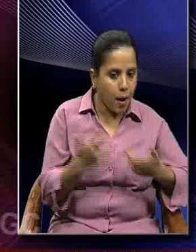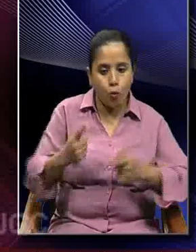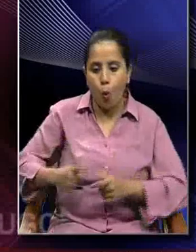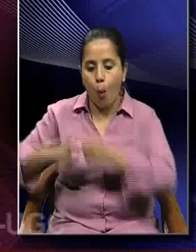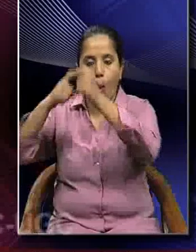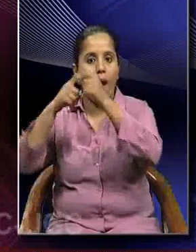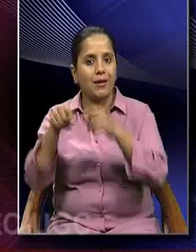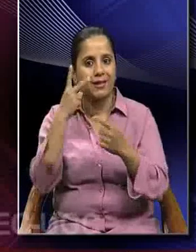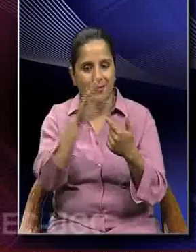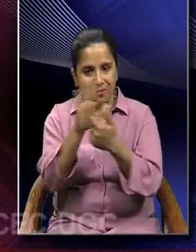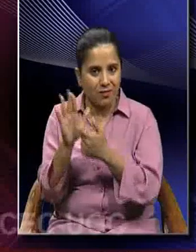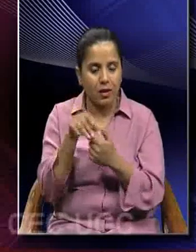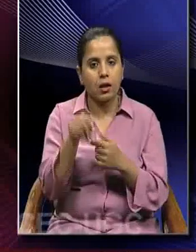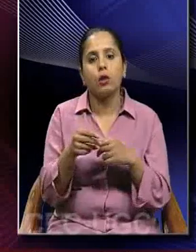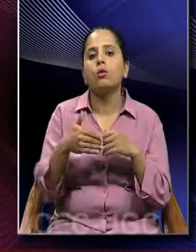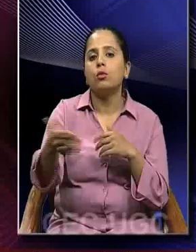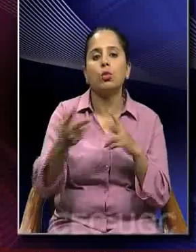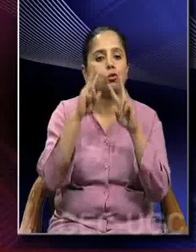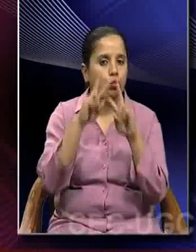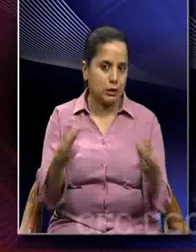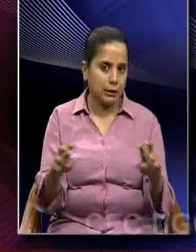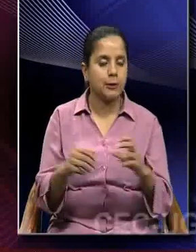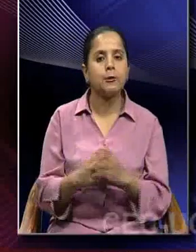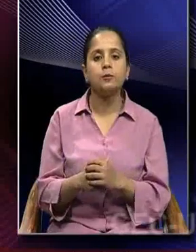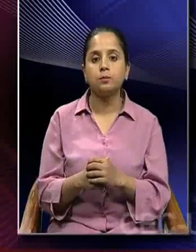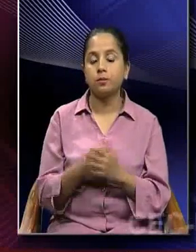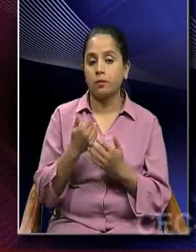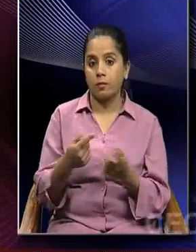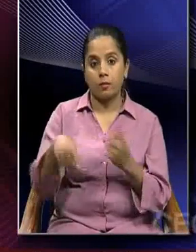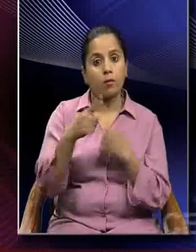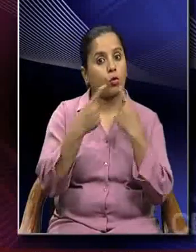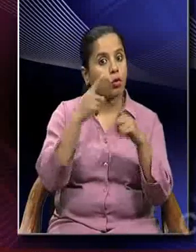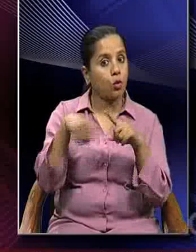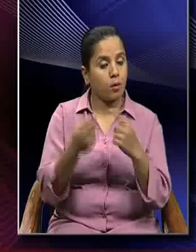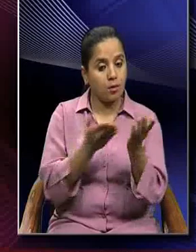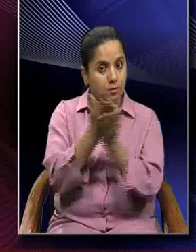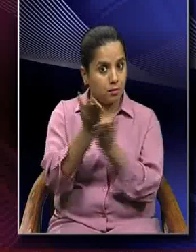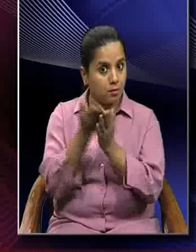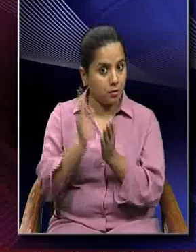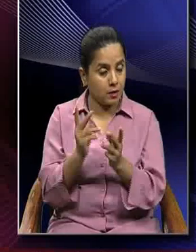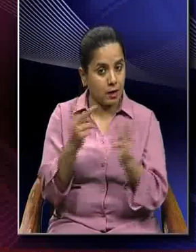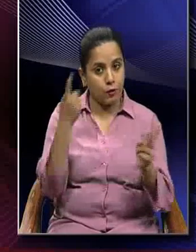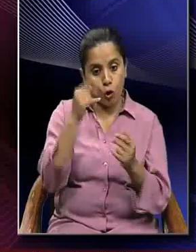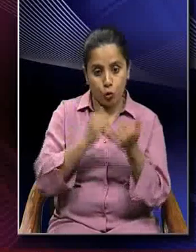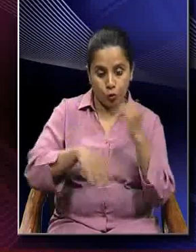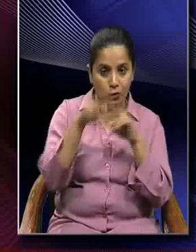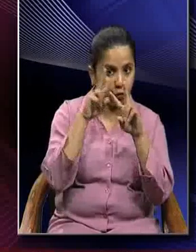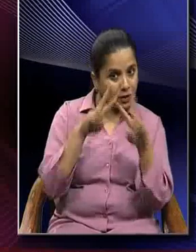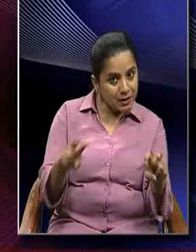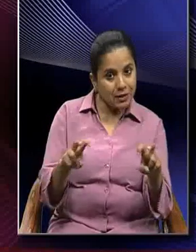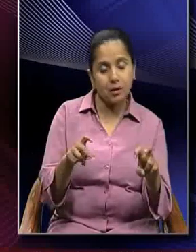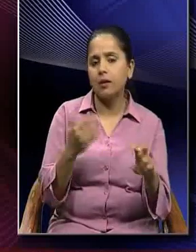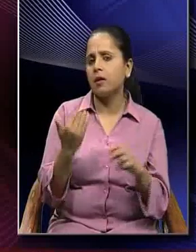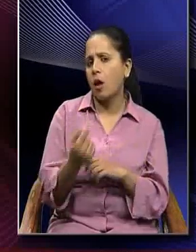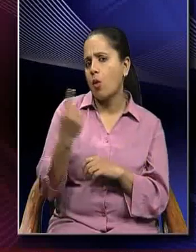orientations towards research. So when we talk about methodological approaches to social research, let us